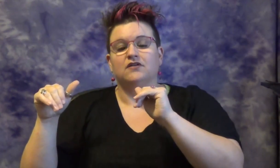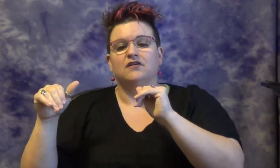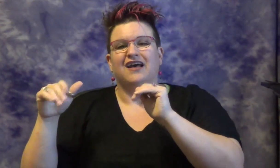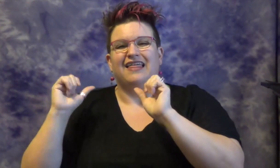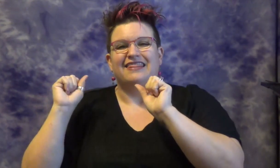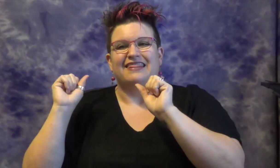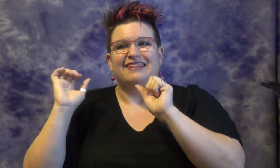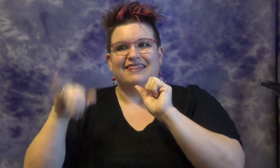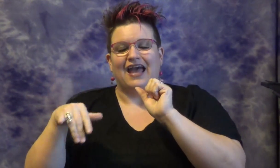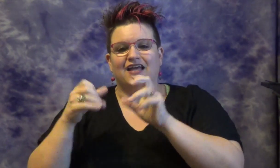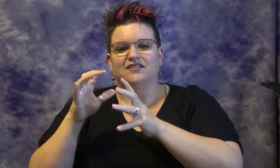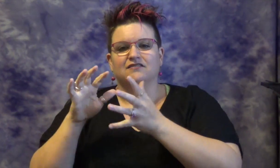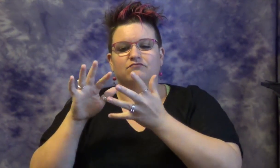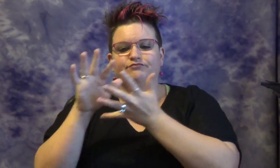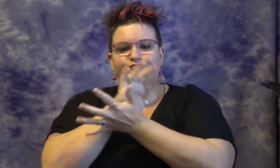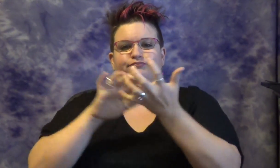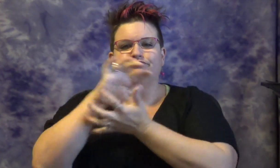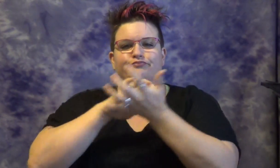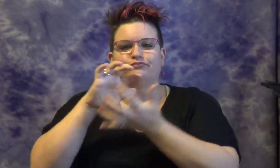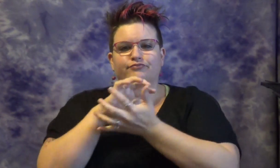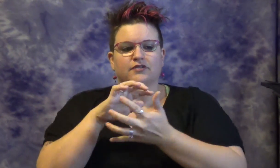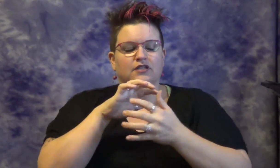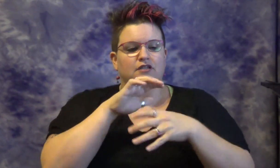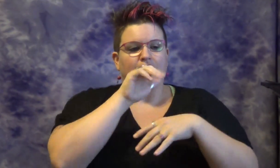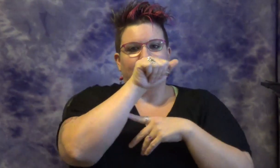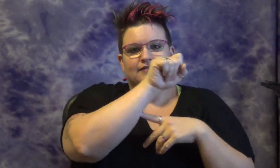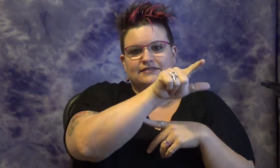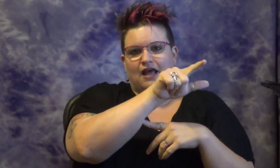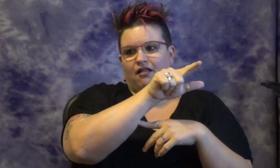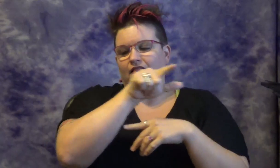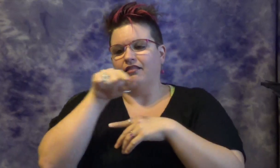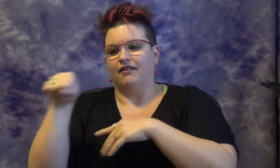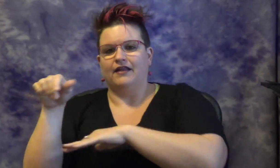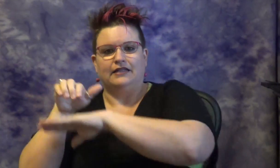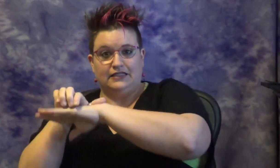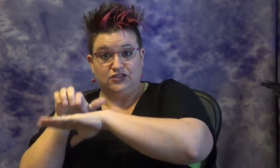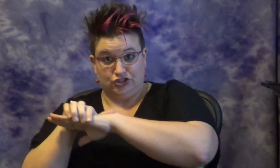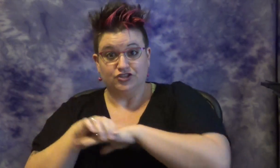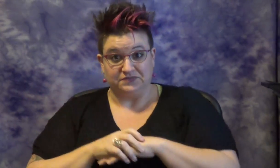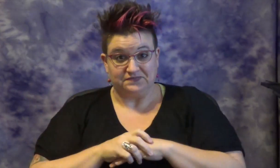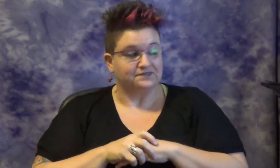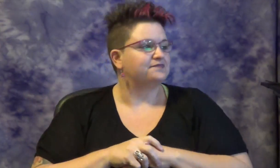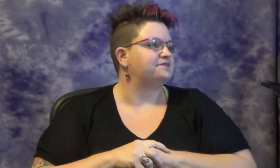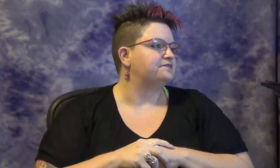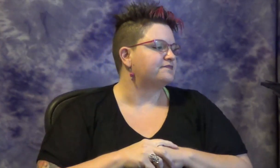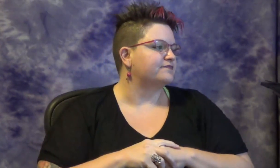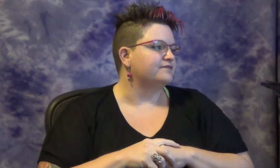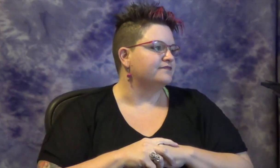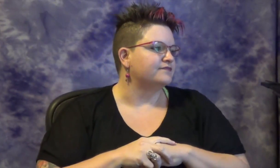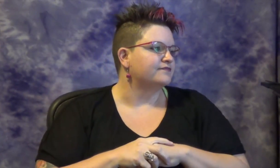of language. And so that has definitely made things more